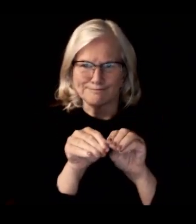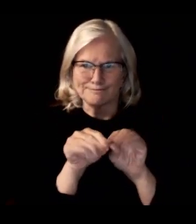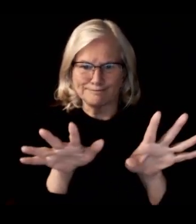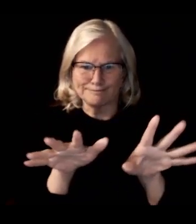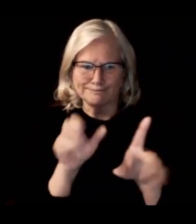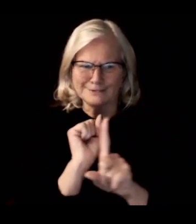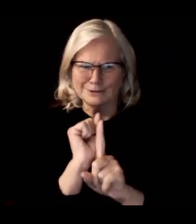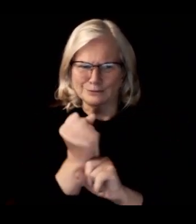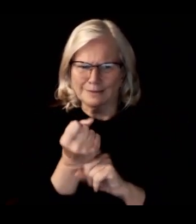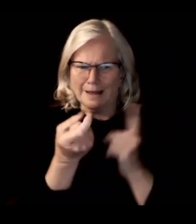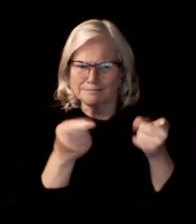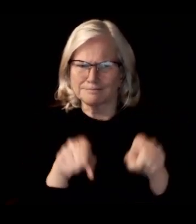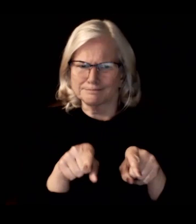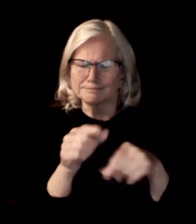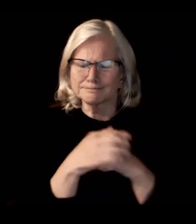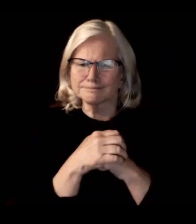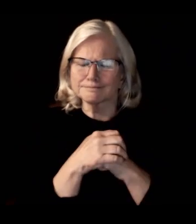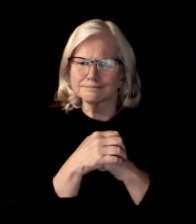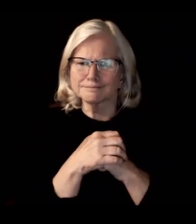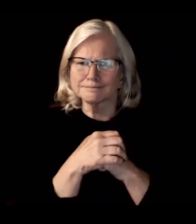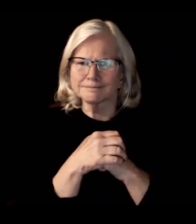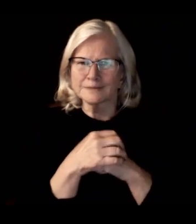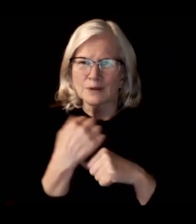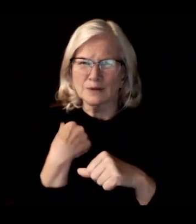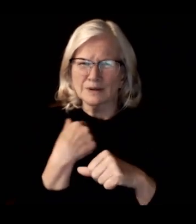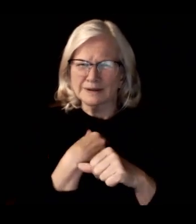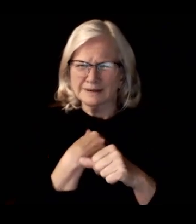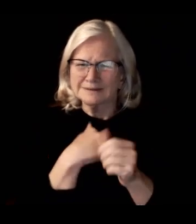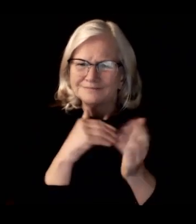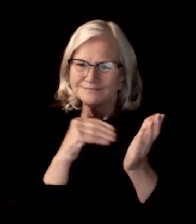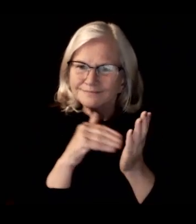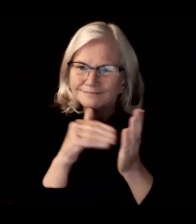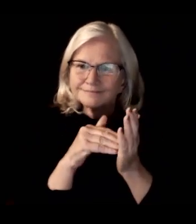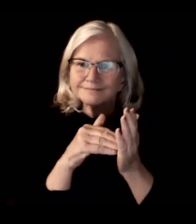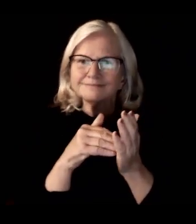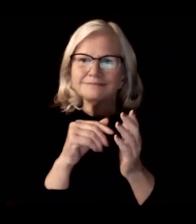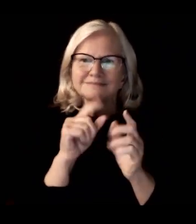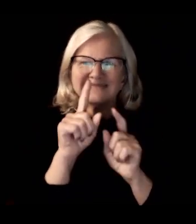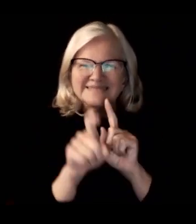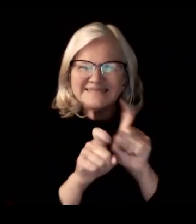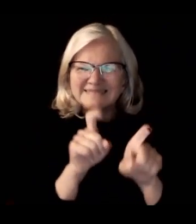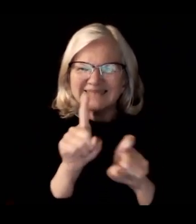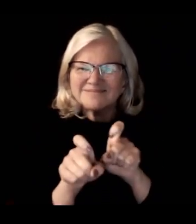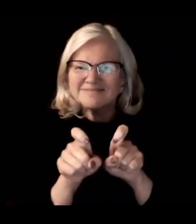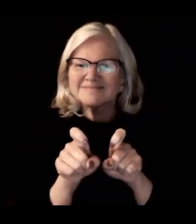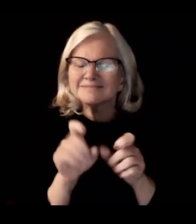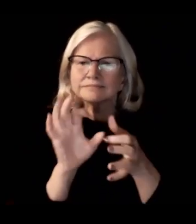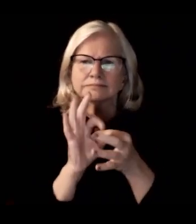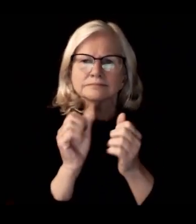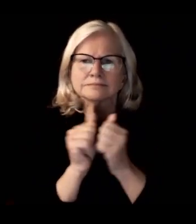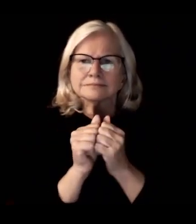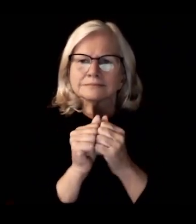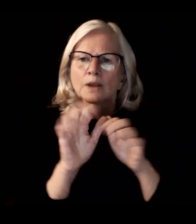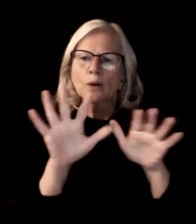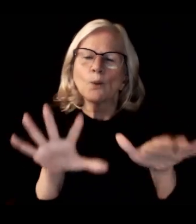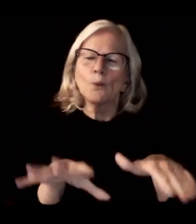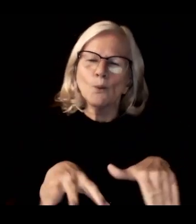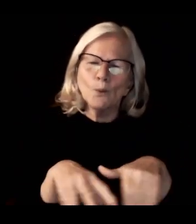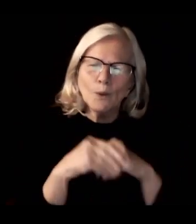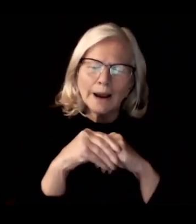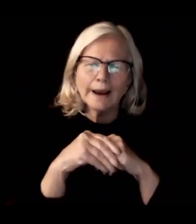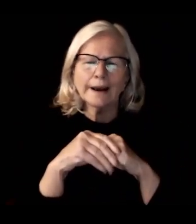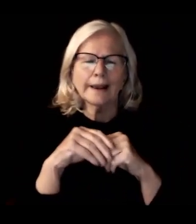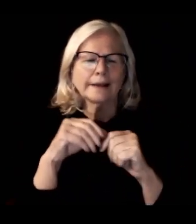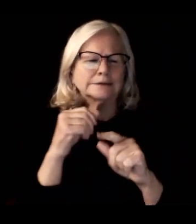We've often been asked about cases associated with a wedding in Lyon County. We are currently